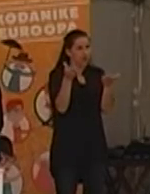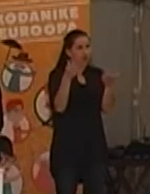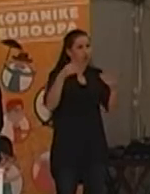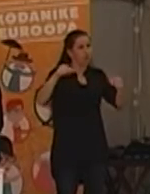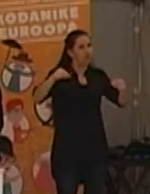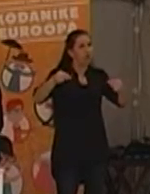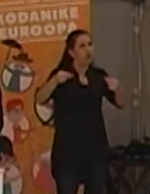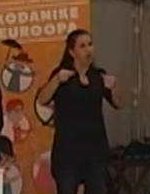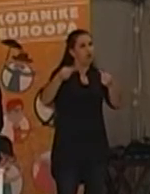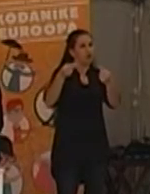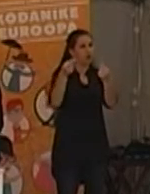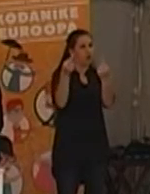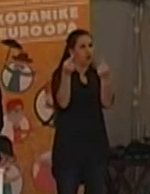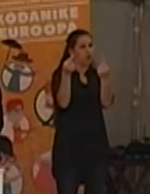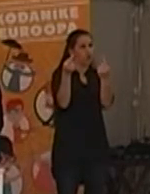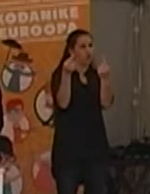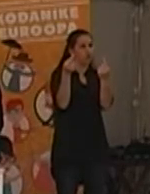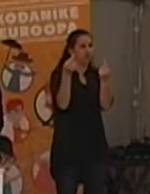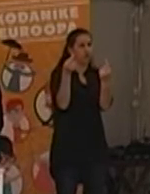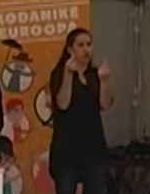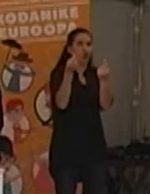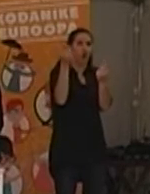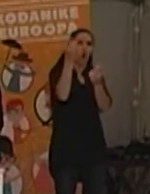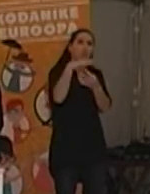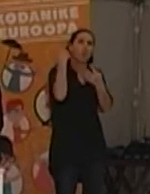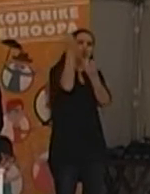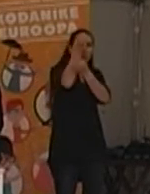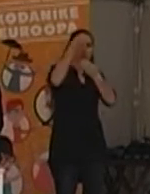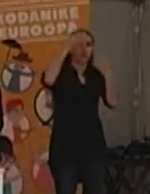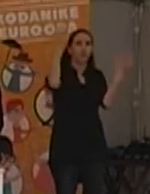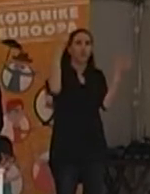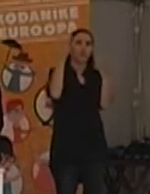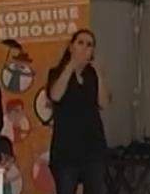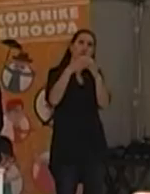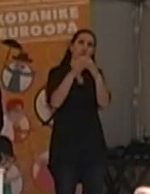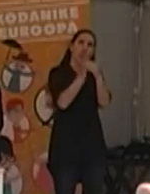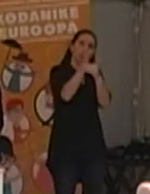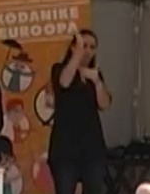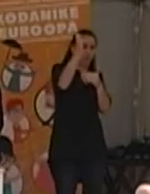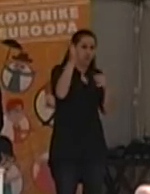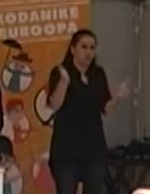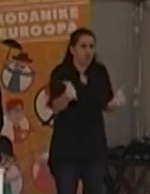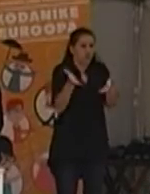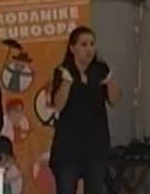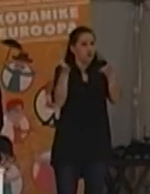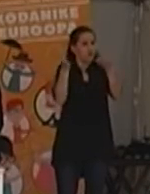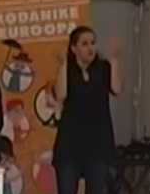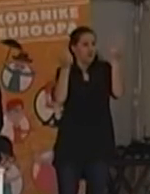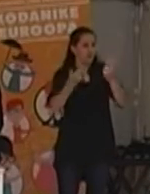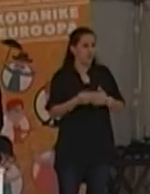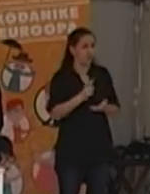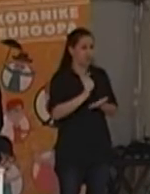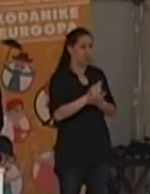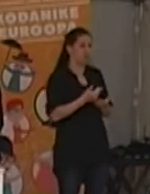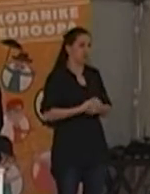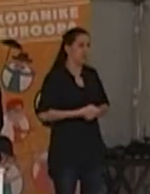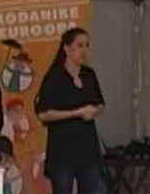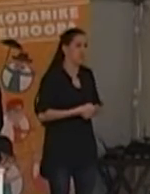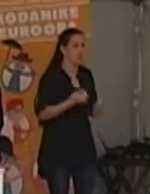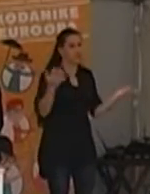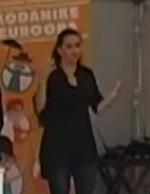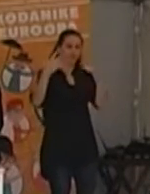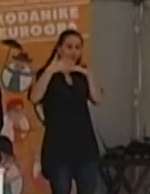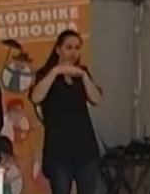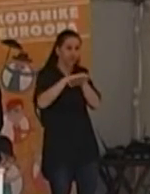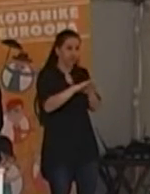development towards a multicultural society. We should encourage congregations and